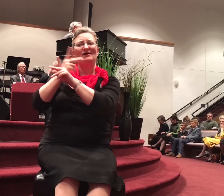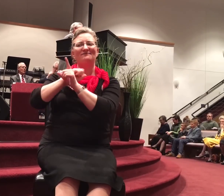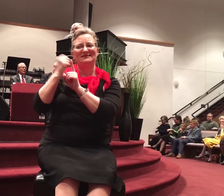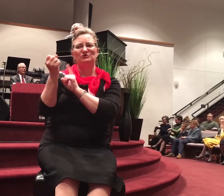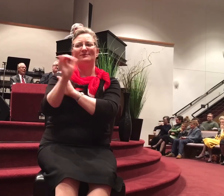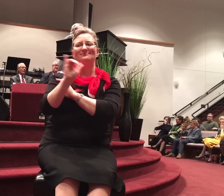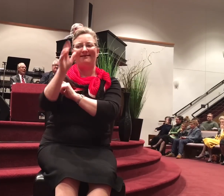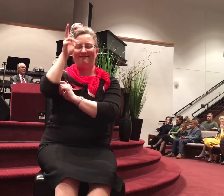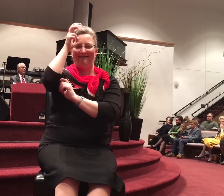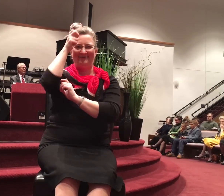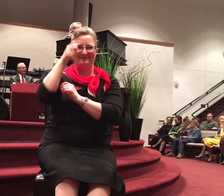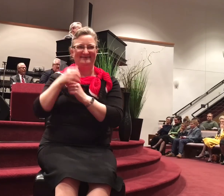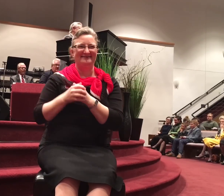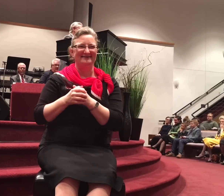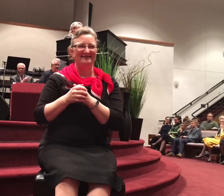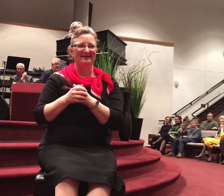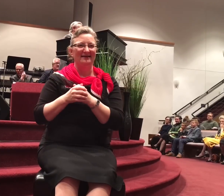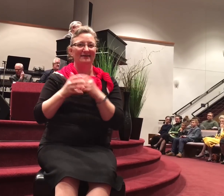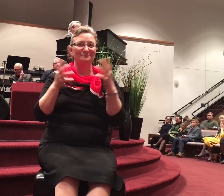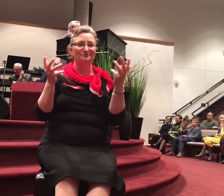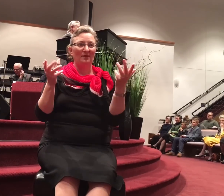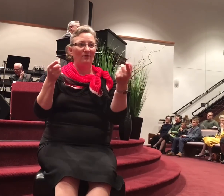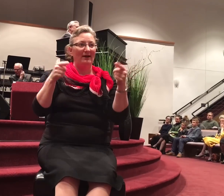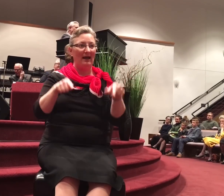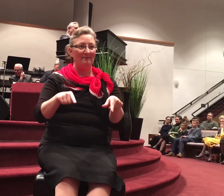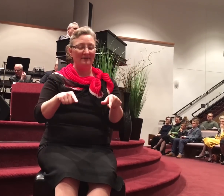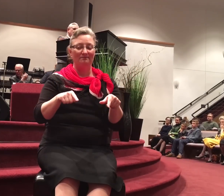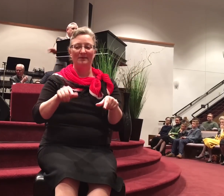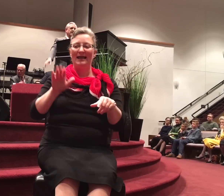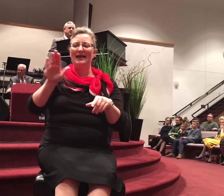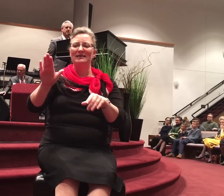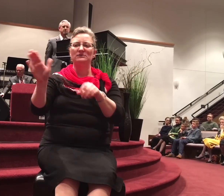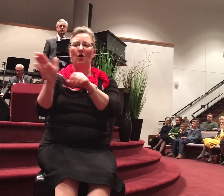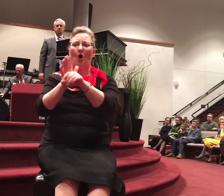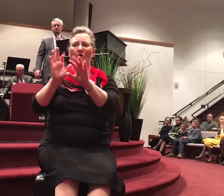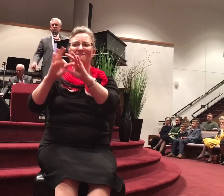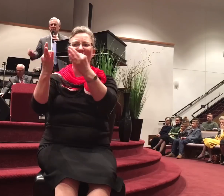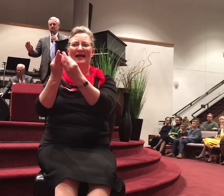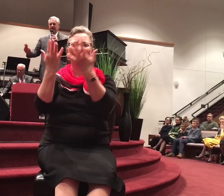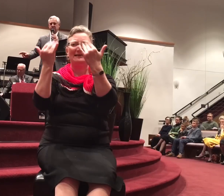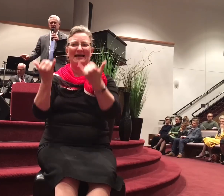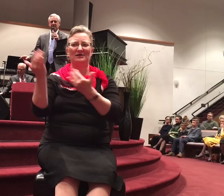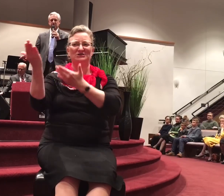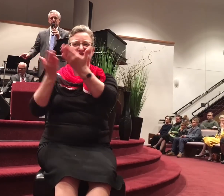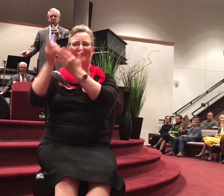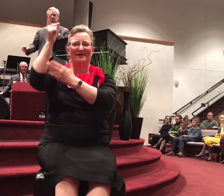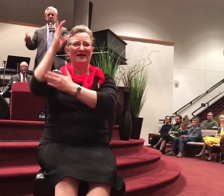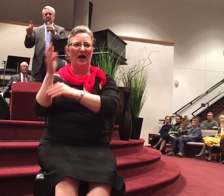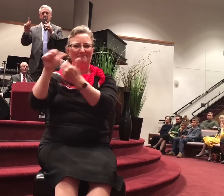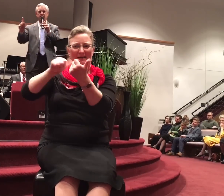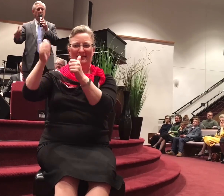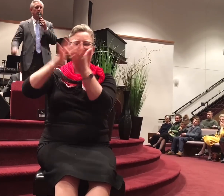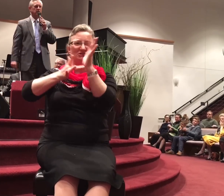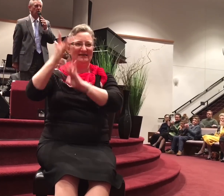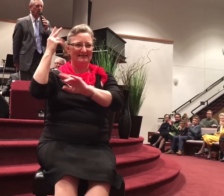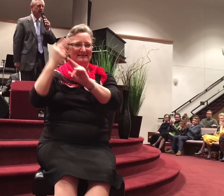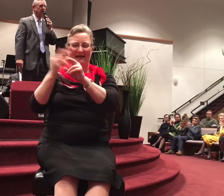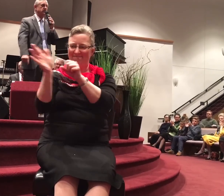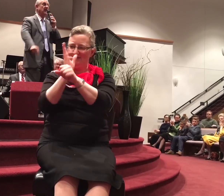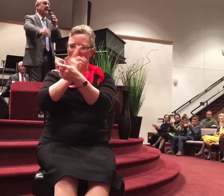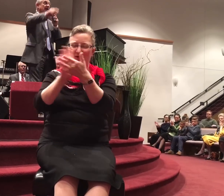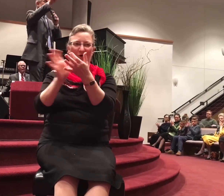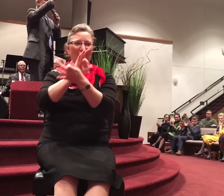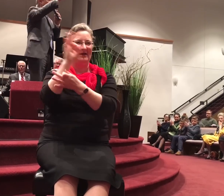situations like this. And the long story short, his whole family is in the church, baptized in Jesus' name, filled with the